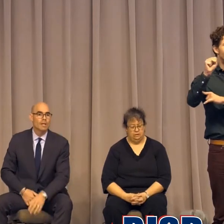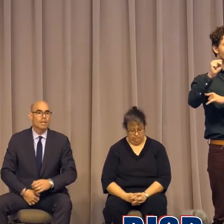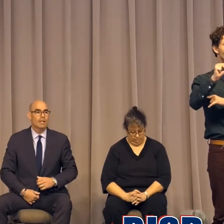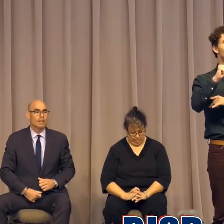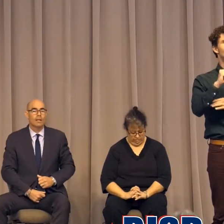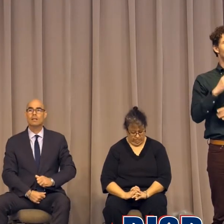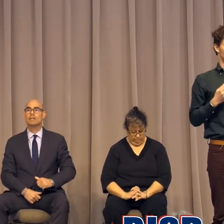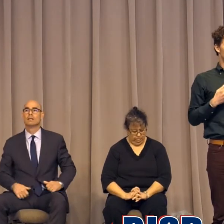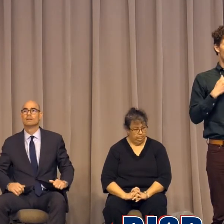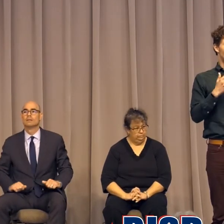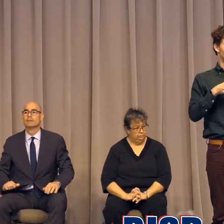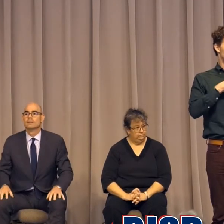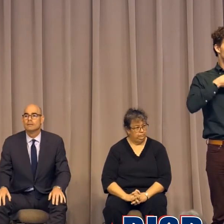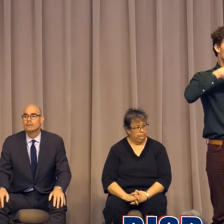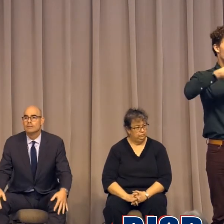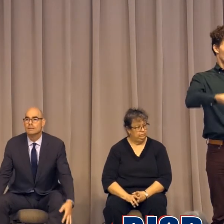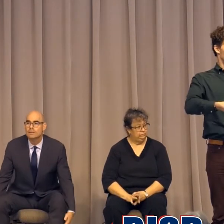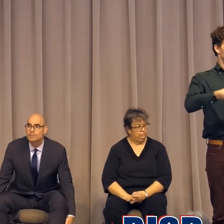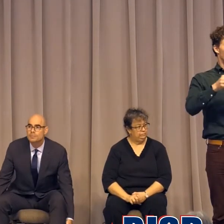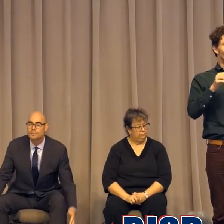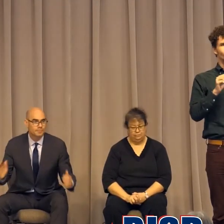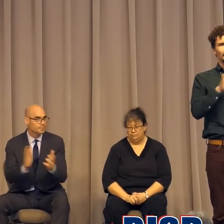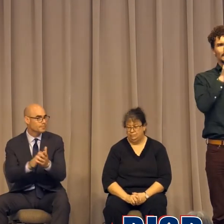a most deserving award. Welcome, Sherry.